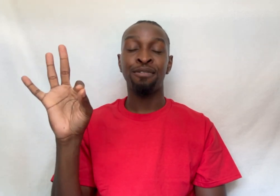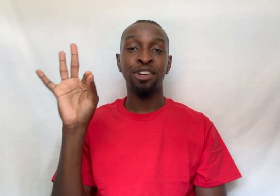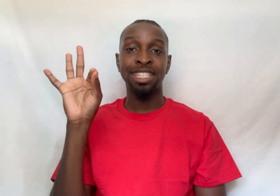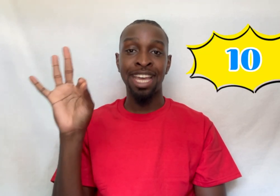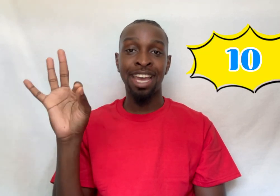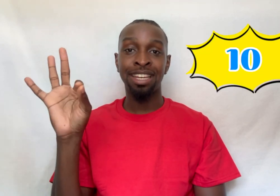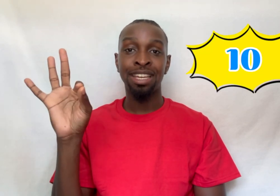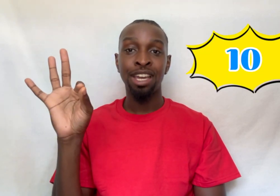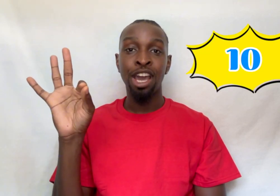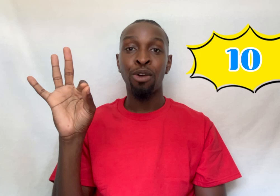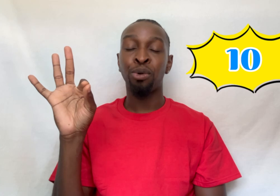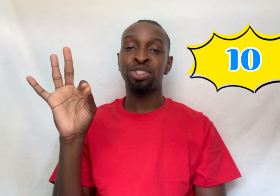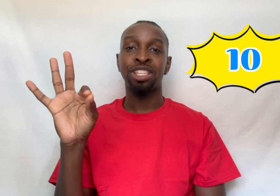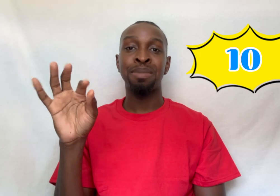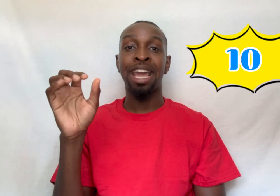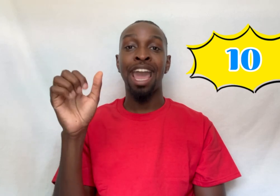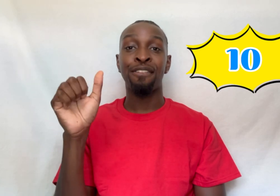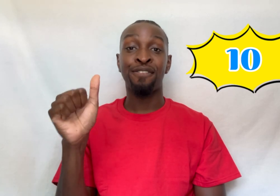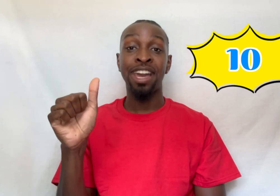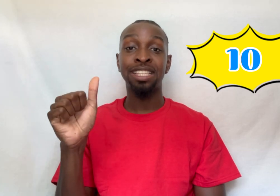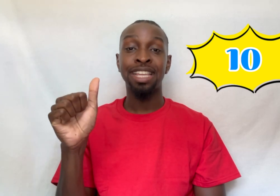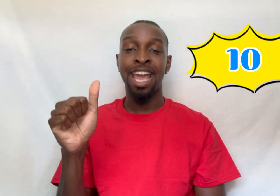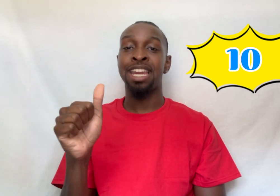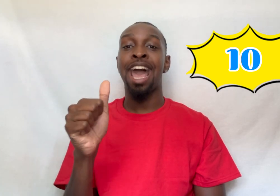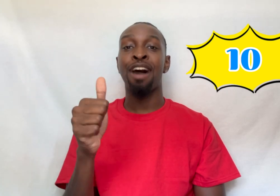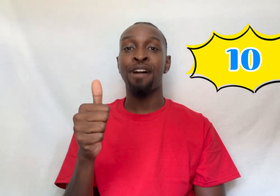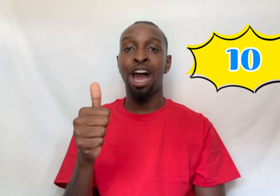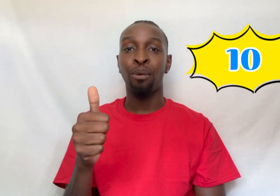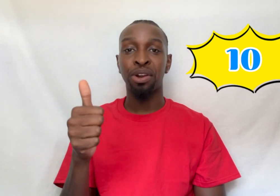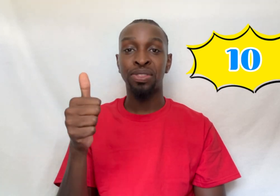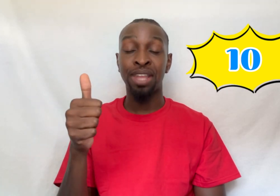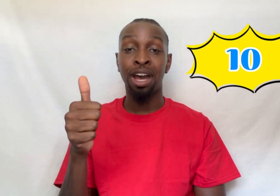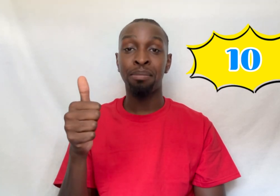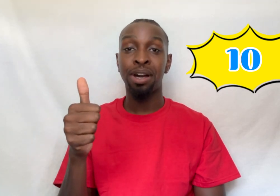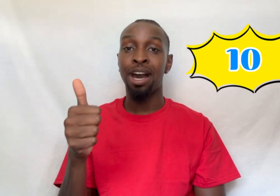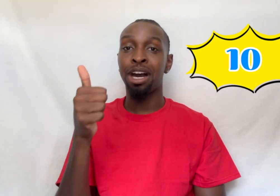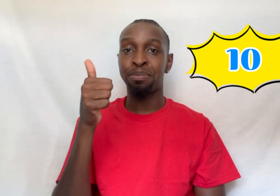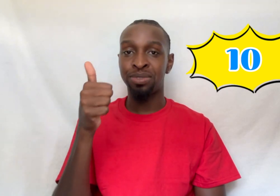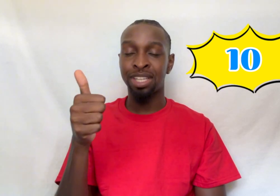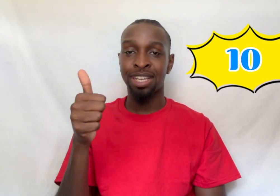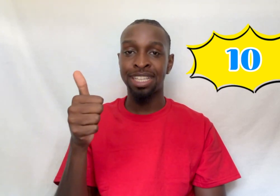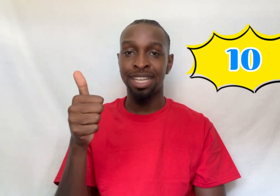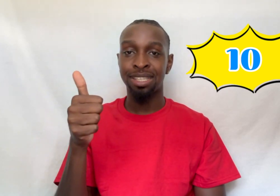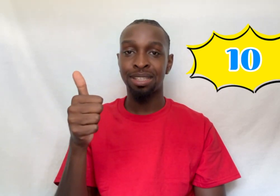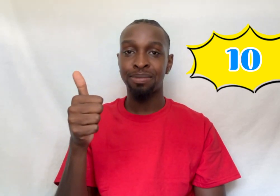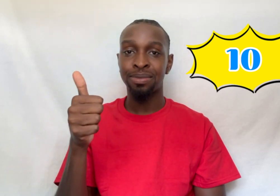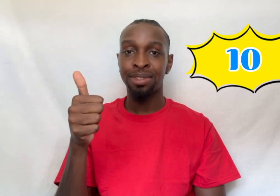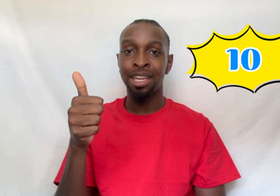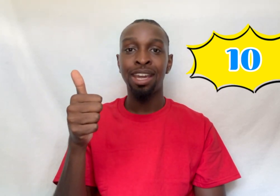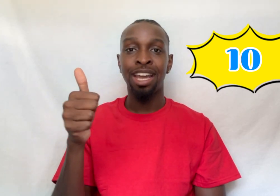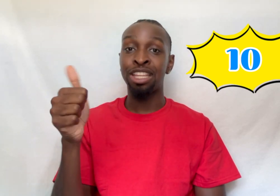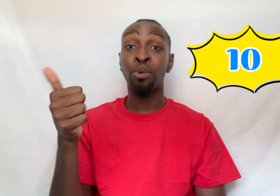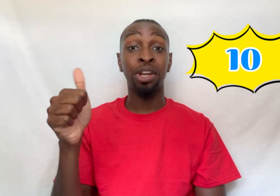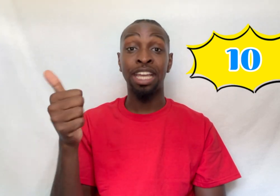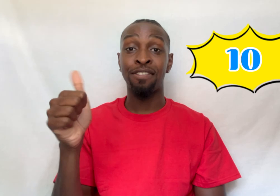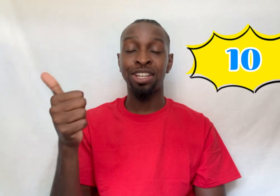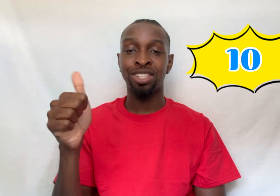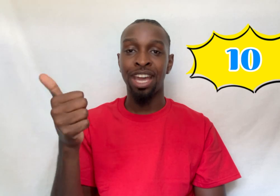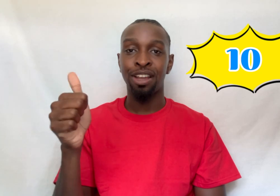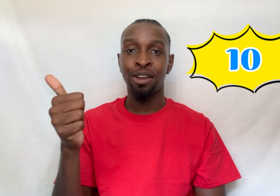for 10, we'll just make a fist and have our thumb up, just like this. And then we're going to give it a shake for